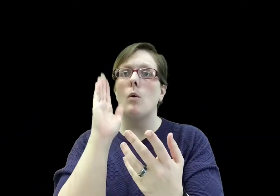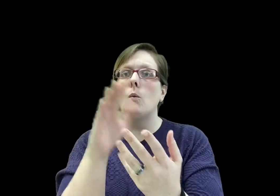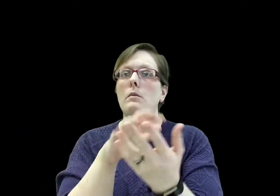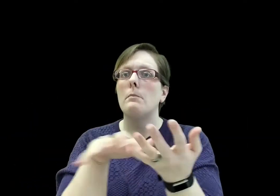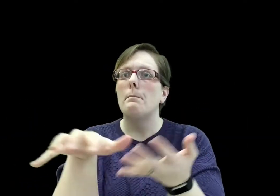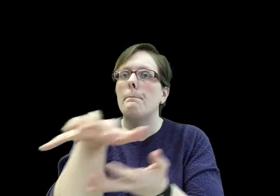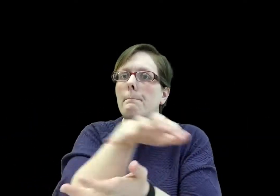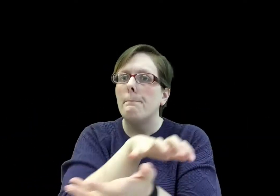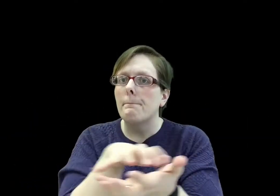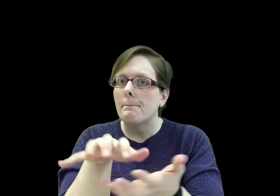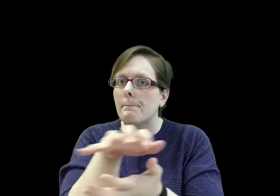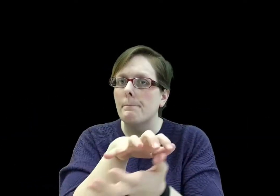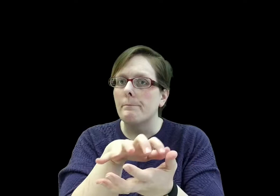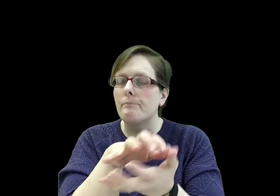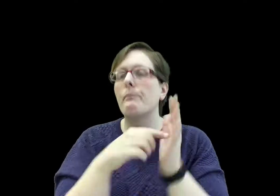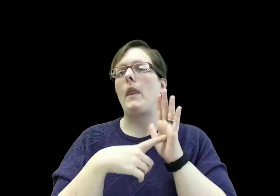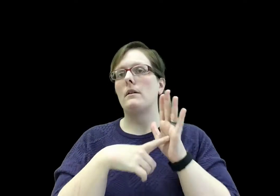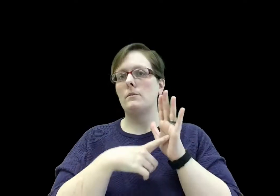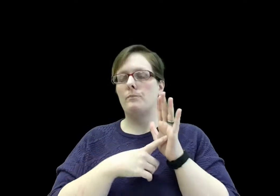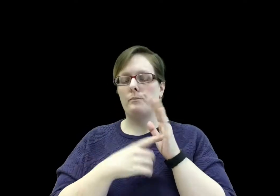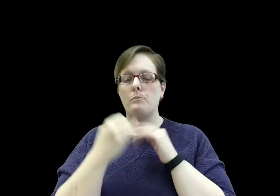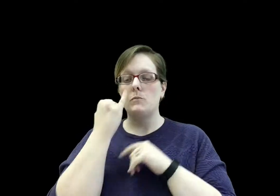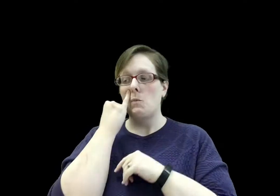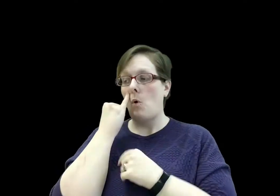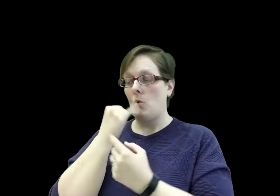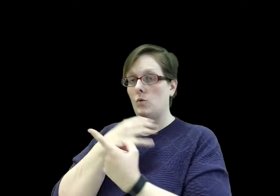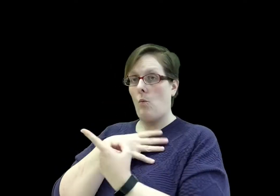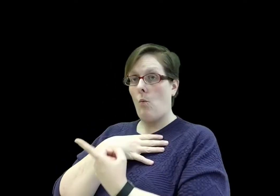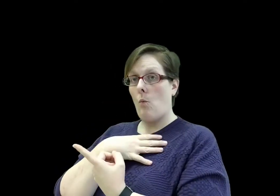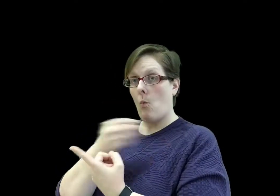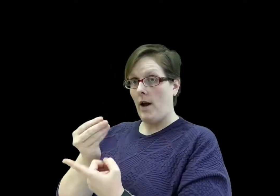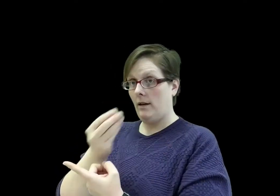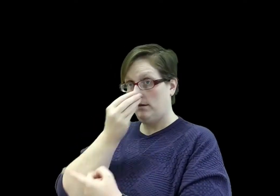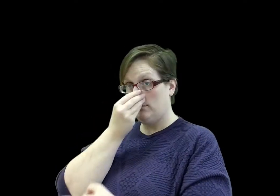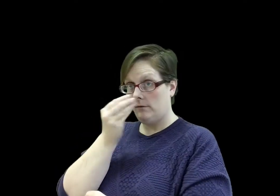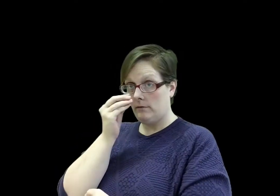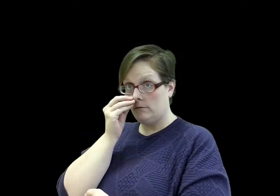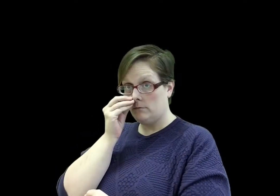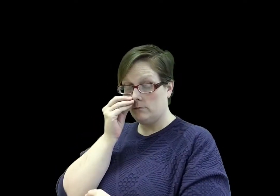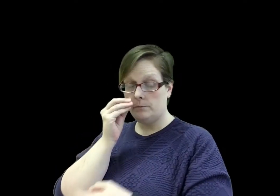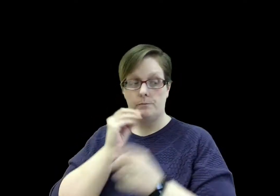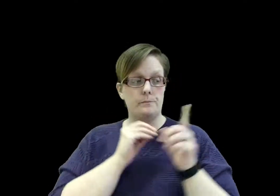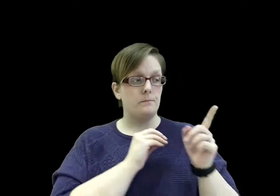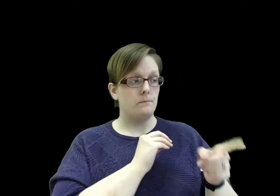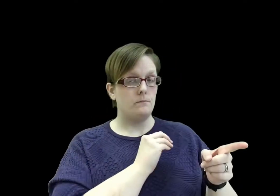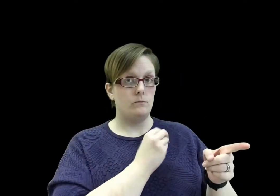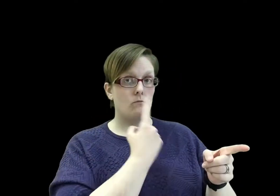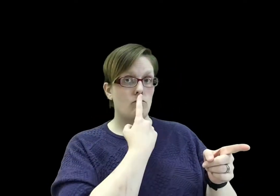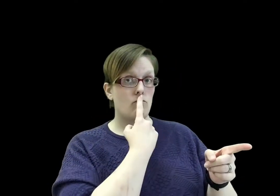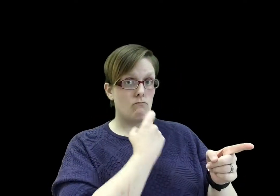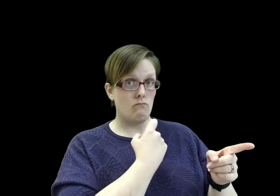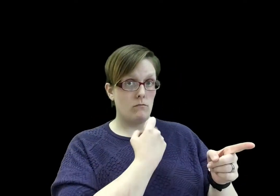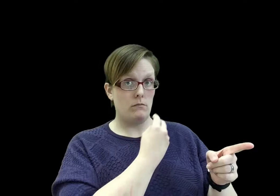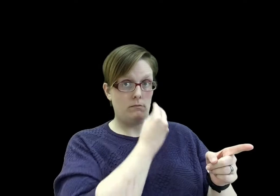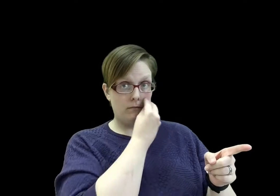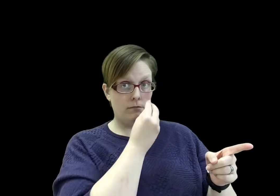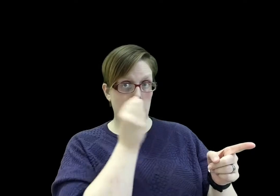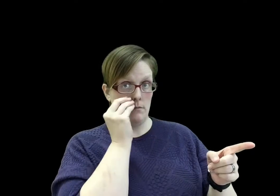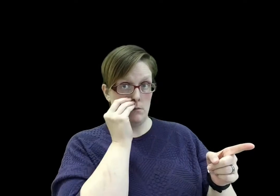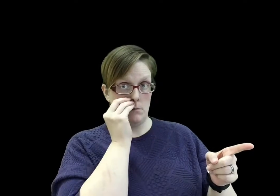together, their offspring was actually a mix. For example, suppose you have a white flower and a red